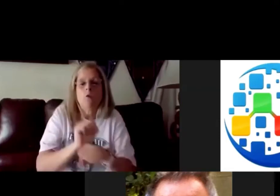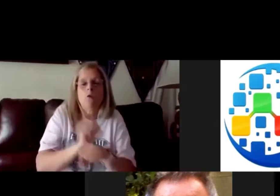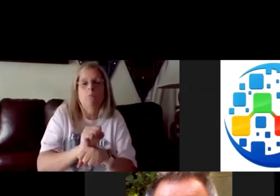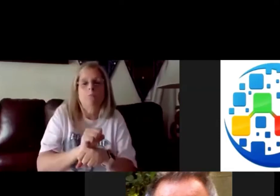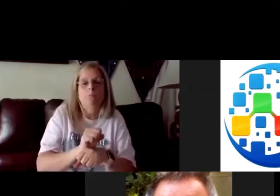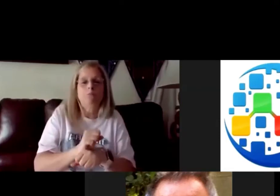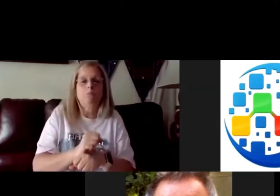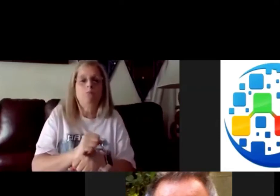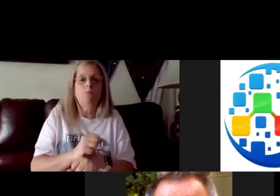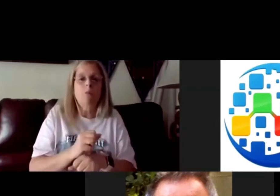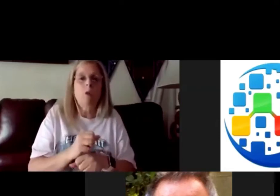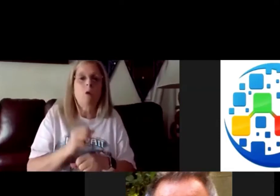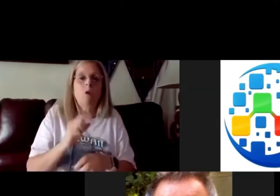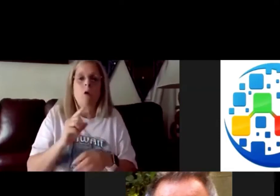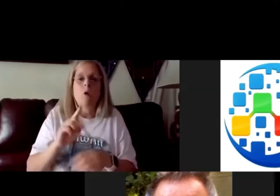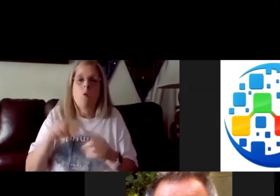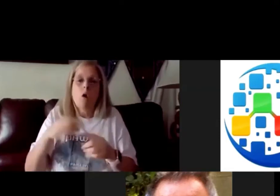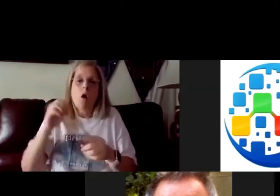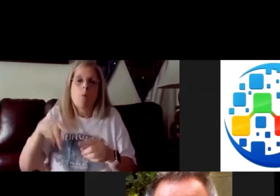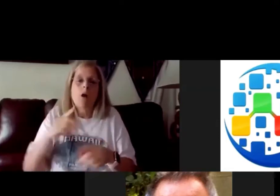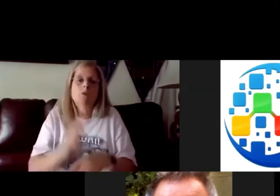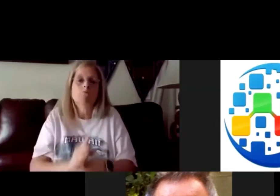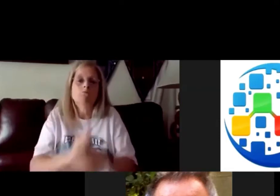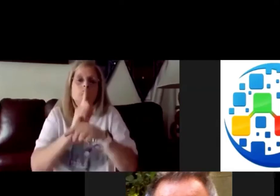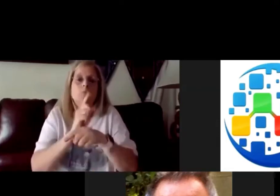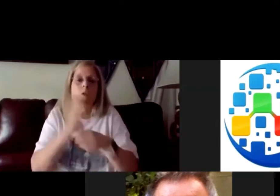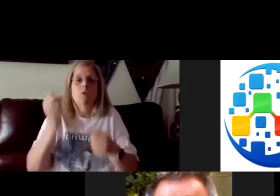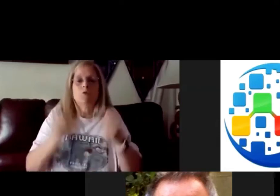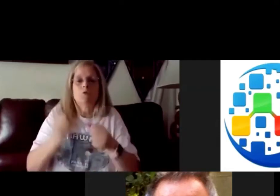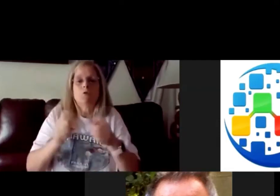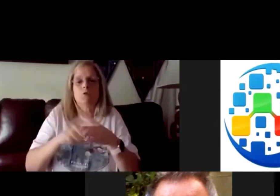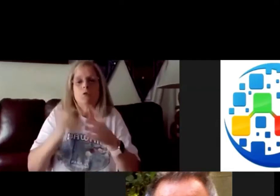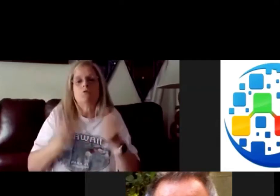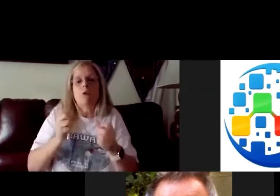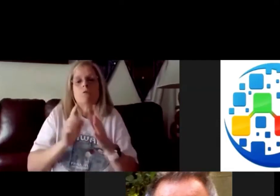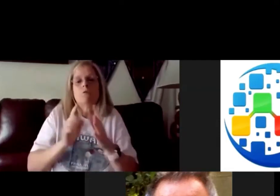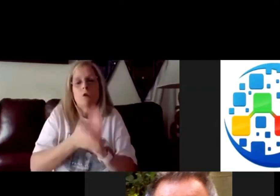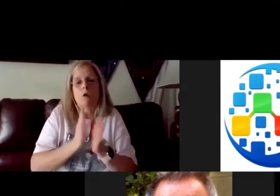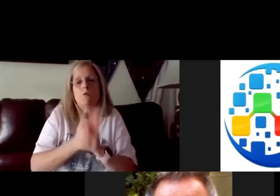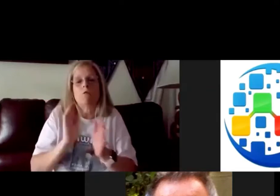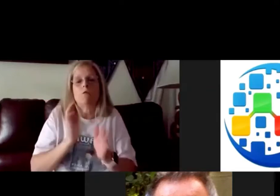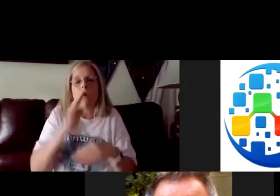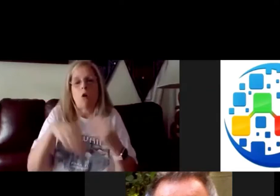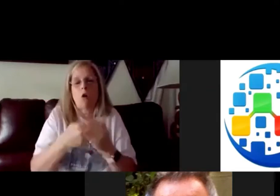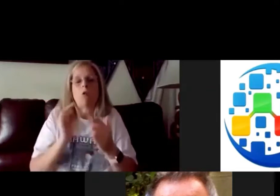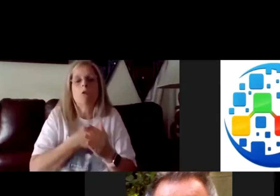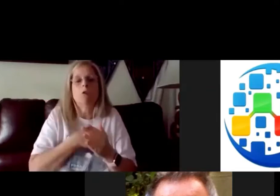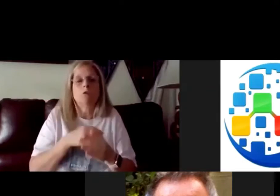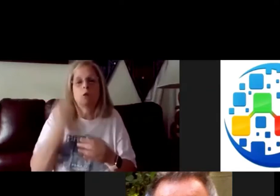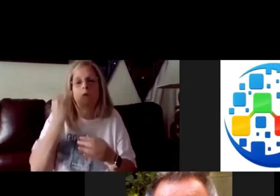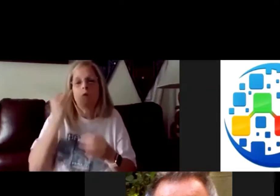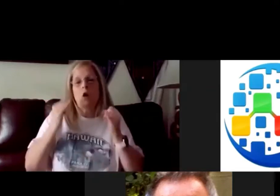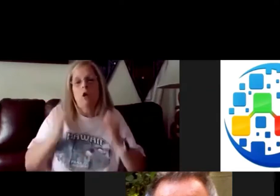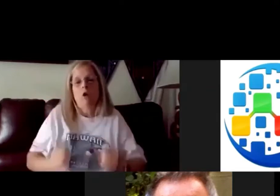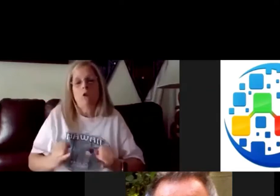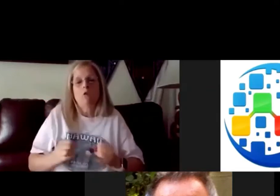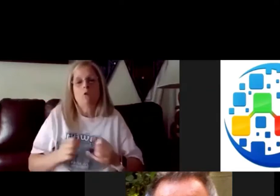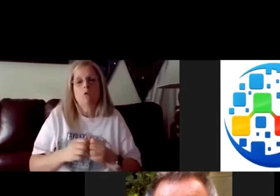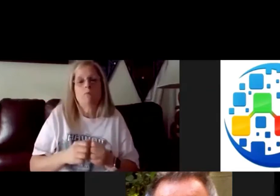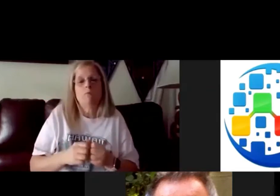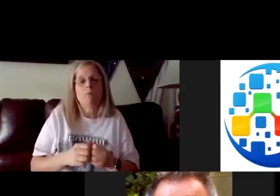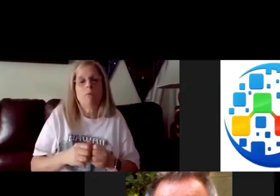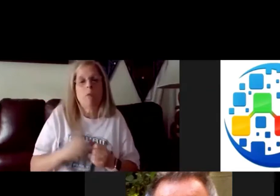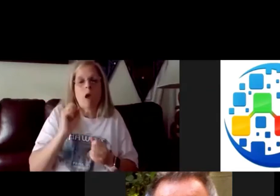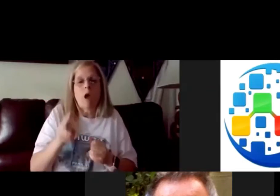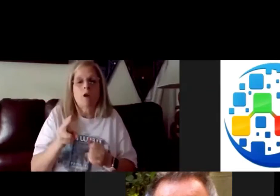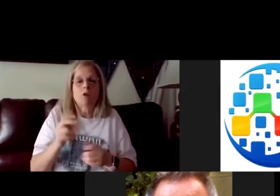As Onpassive launches to the world and starts driving traffic for all of us, if you're an individual, Ash Mufareh and his team, they're going to